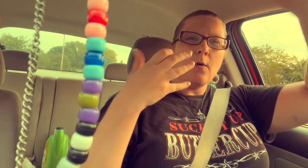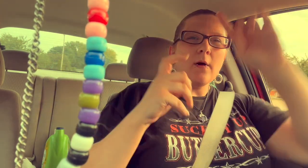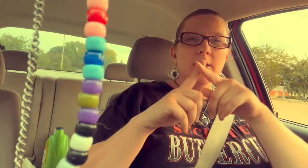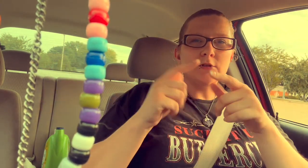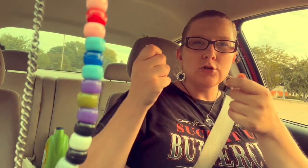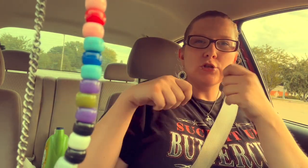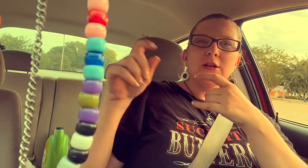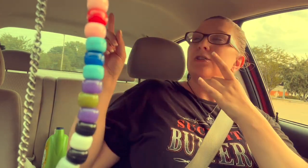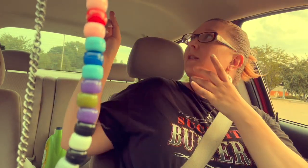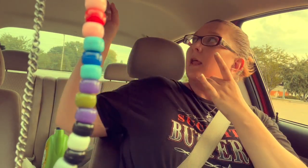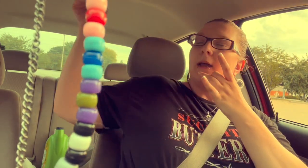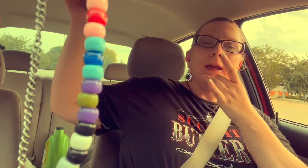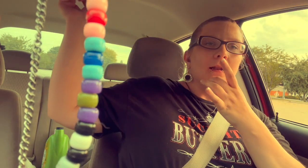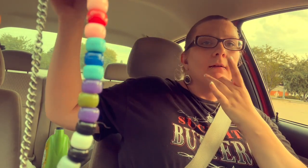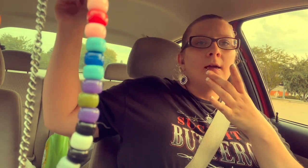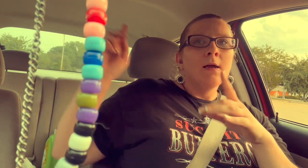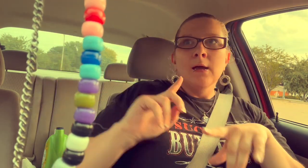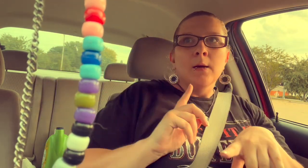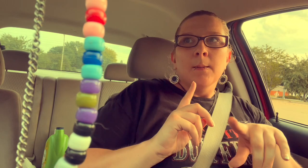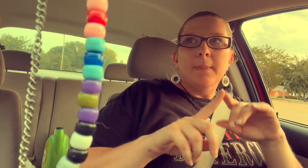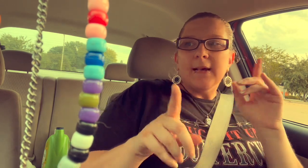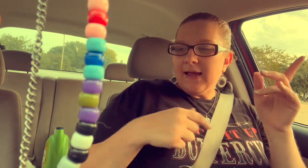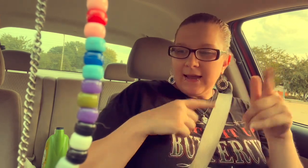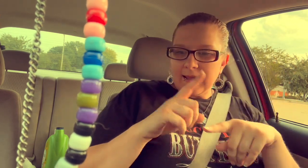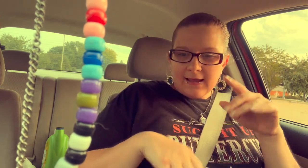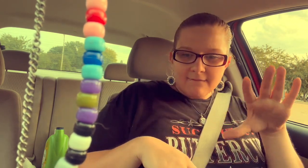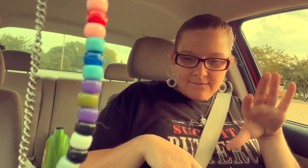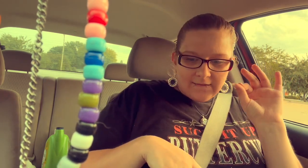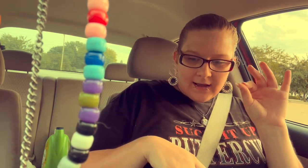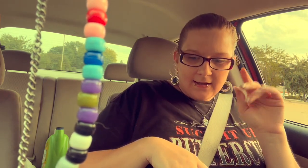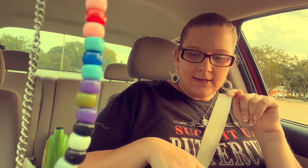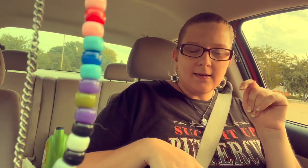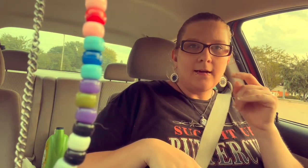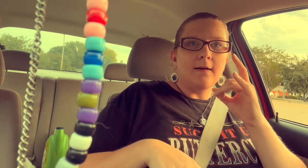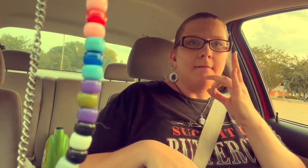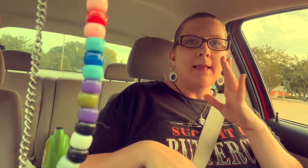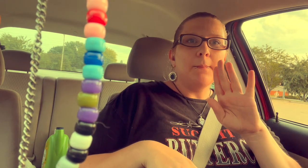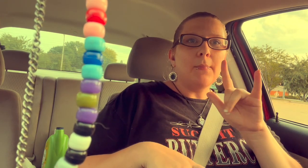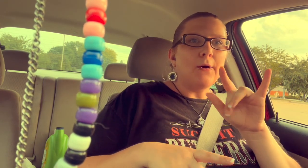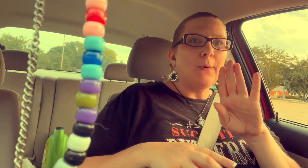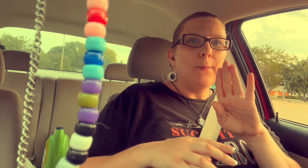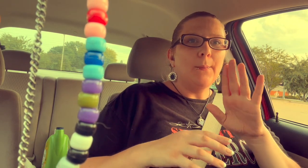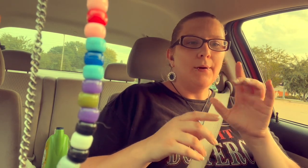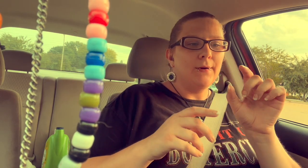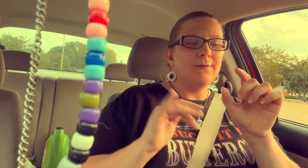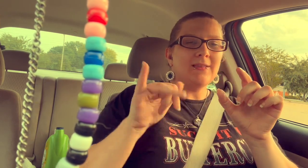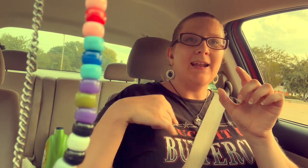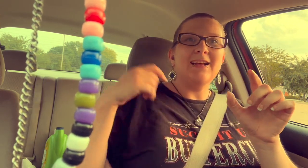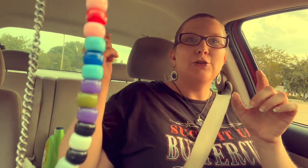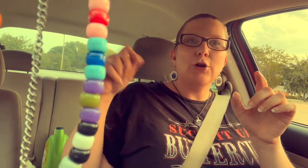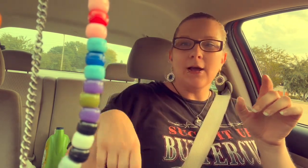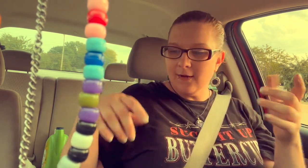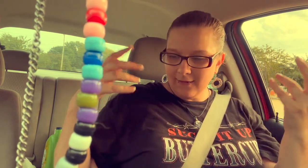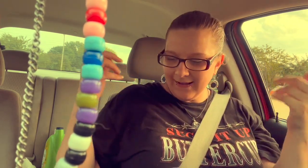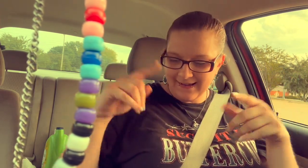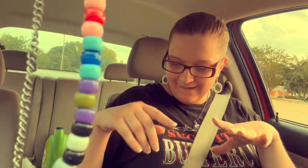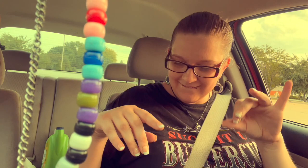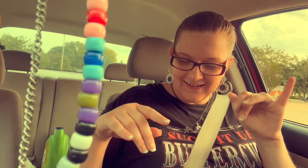I wanted to change the light, but I can't find the light bulb that I took out. I can't find